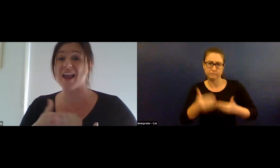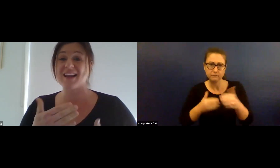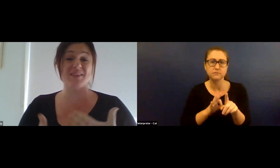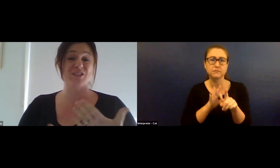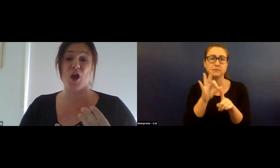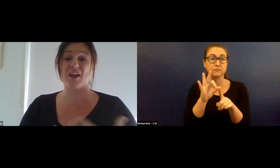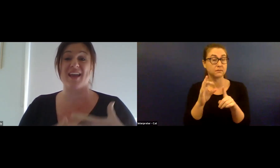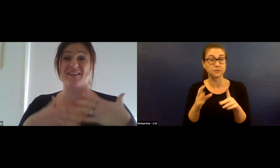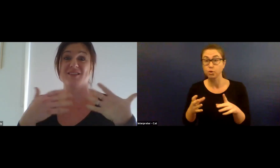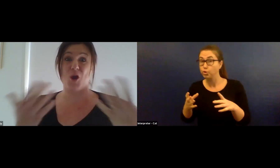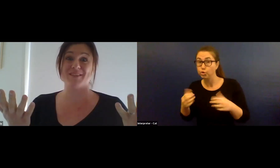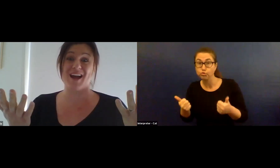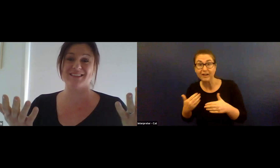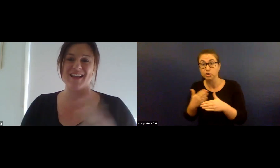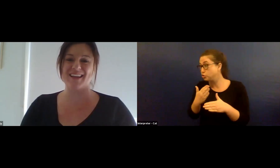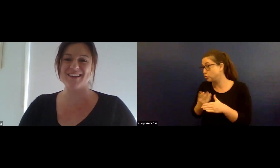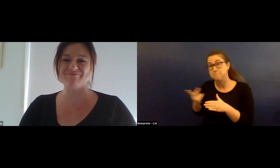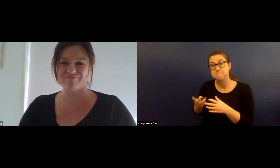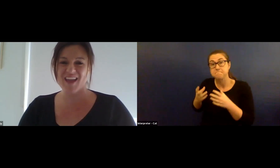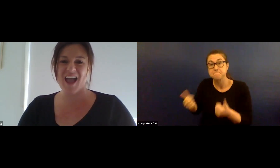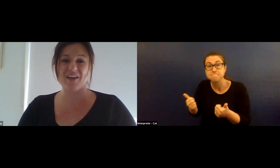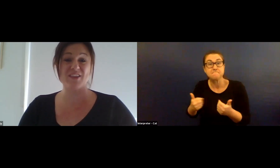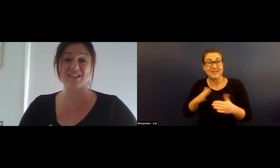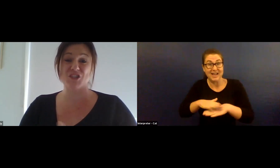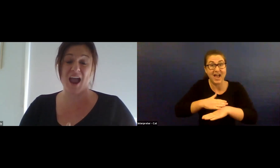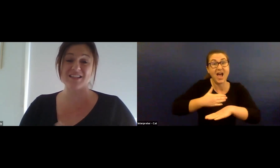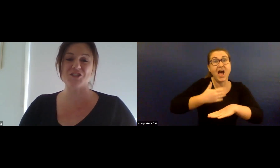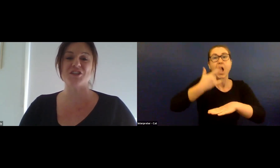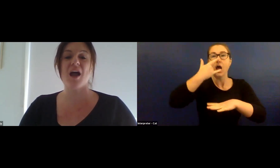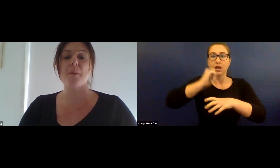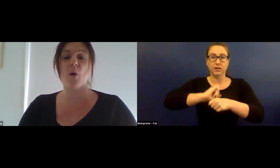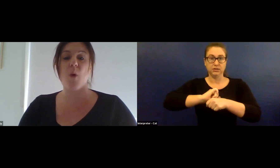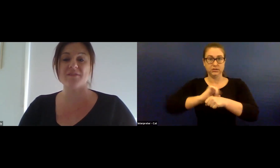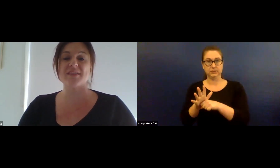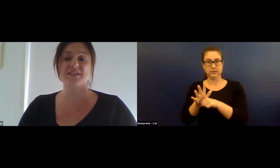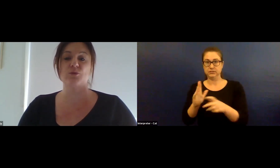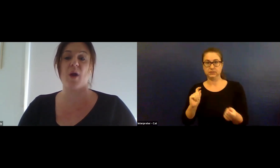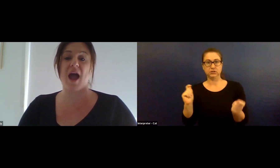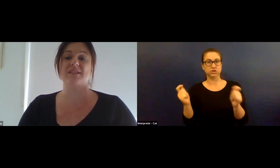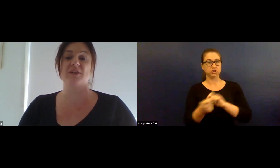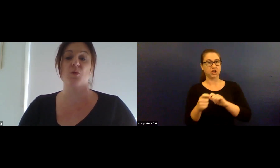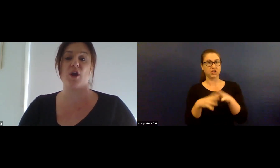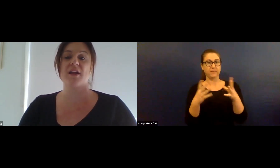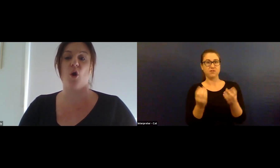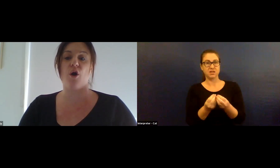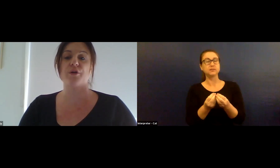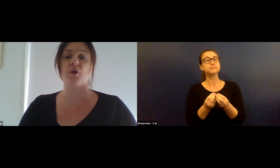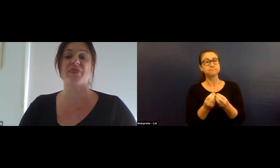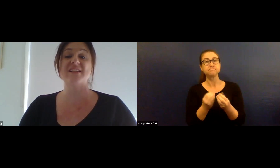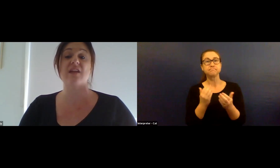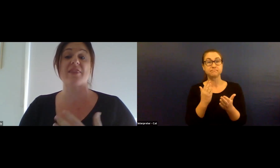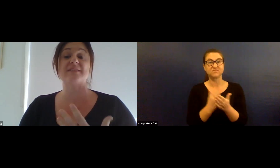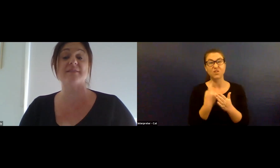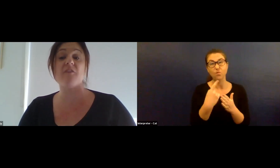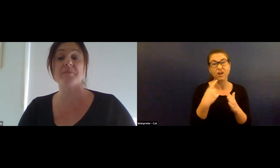great job starting at this work, then COVID-19 hit and everything changed. One of the things we were actively working on